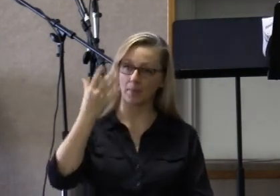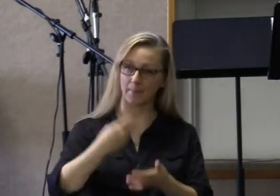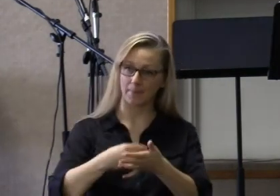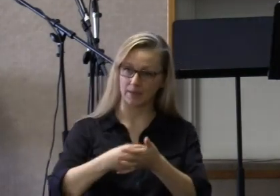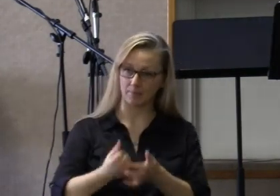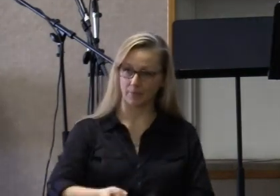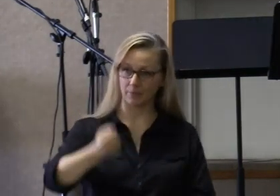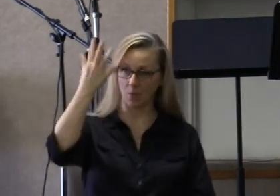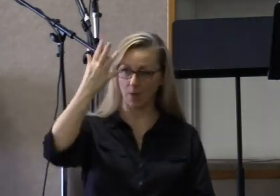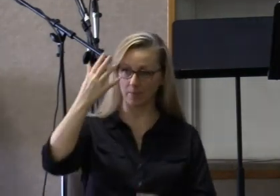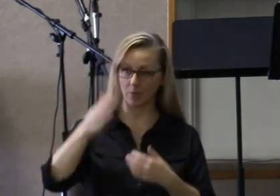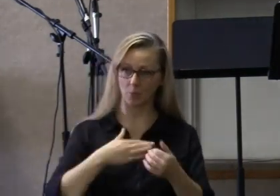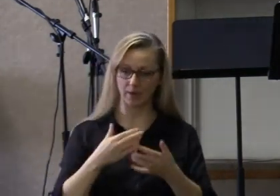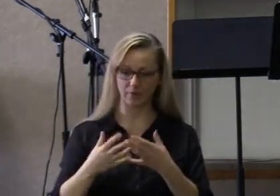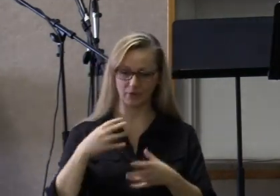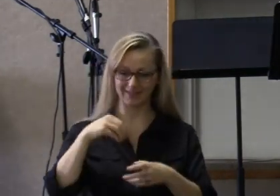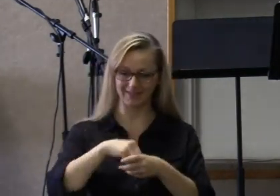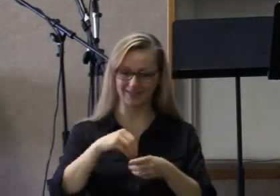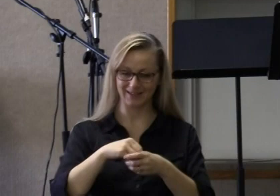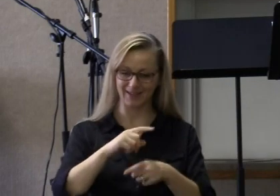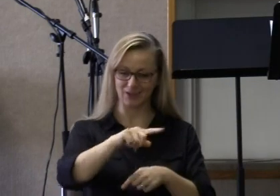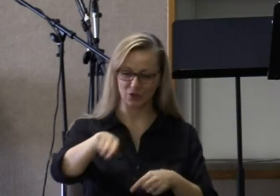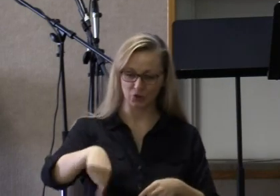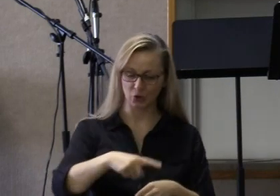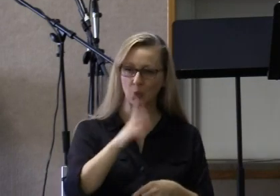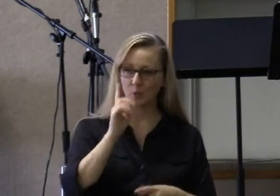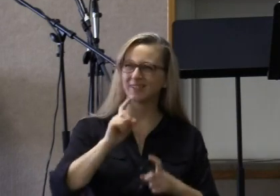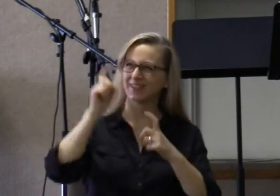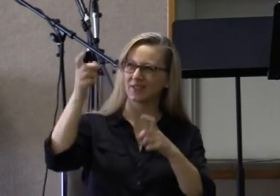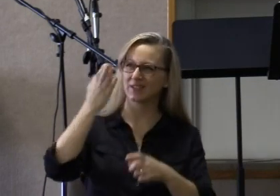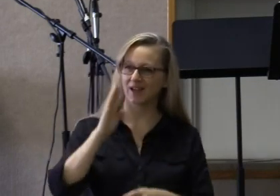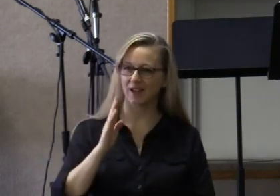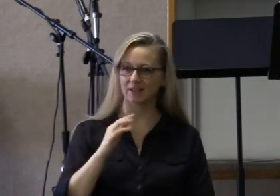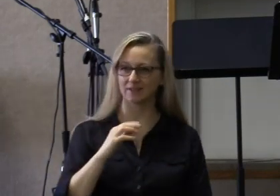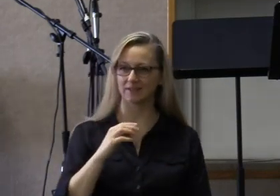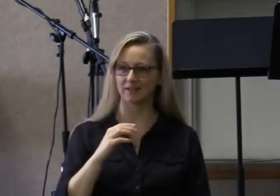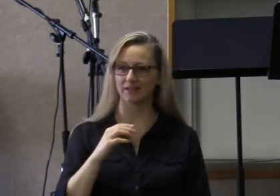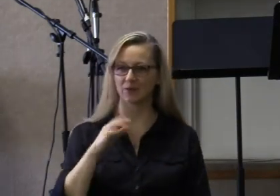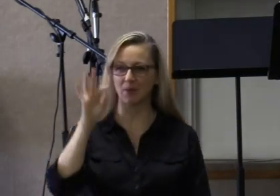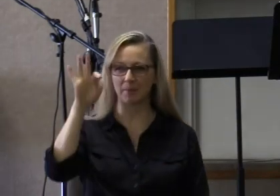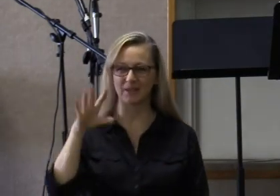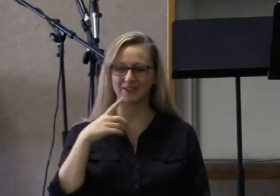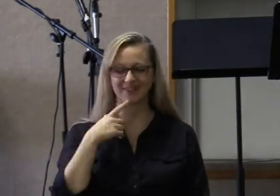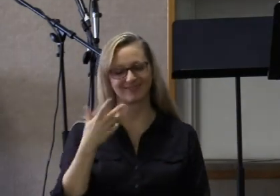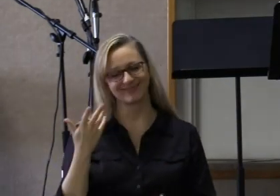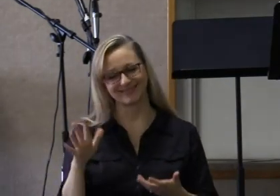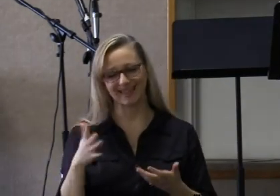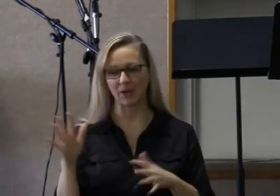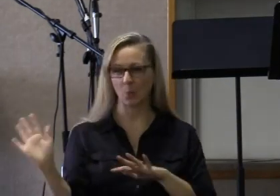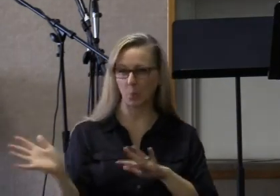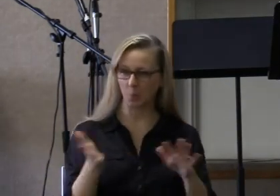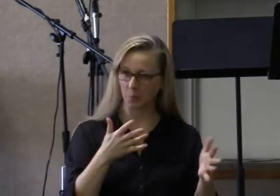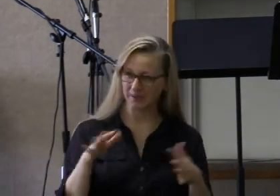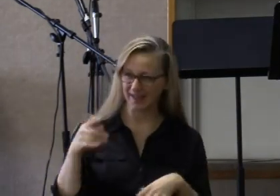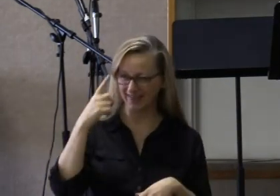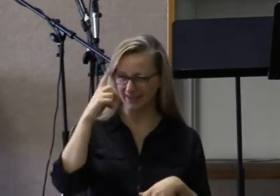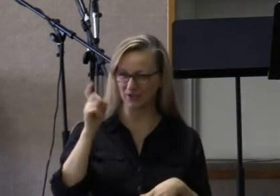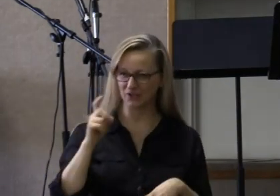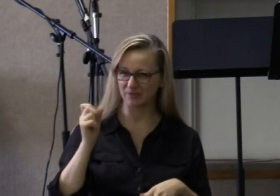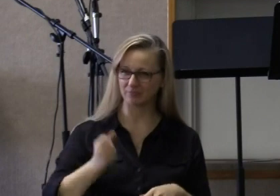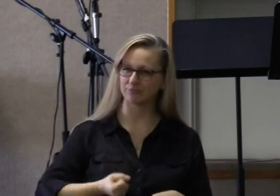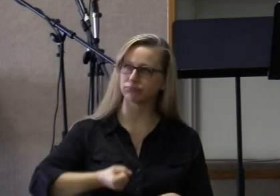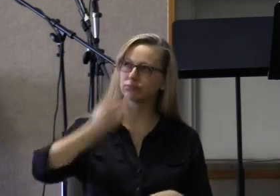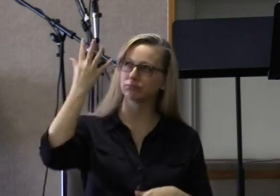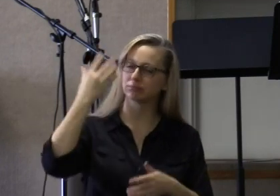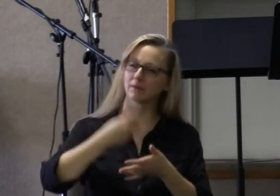to God." The minister said, "Well, you know, it's kind of windy today. I think we should throw the money up in the air, and